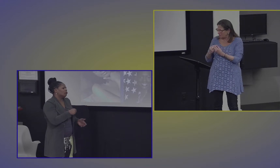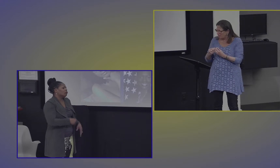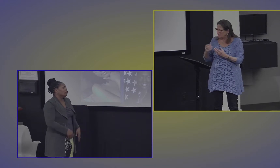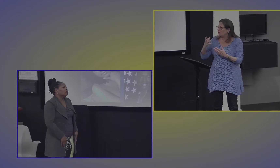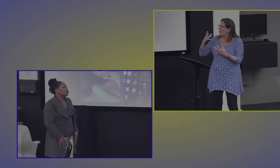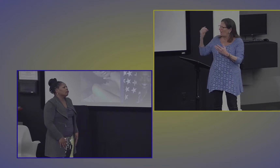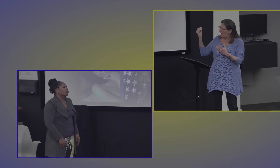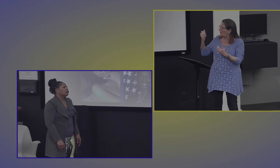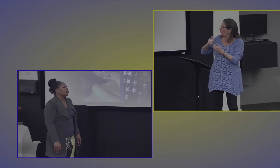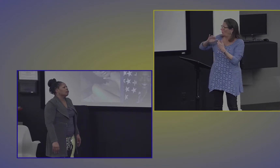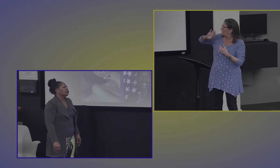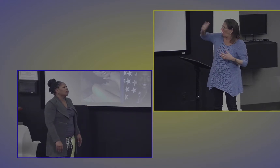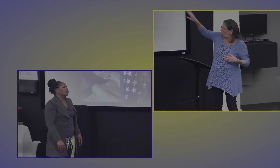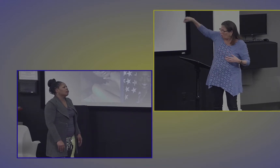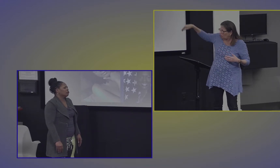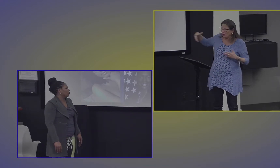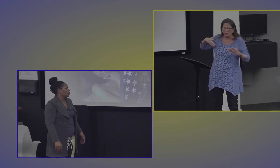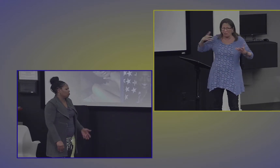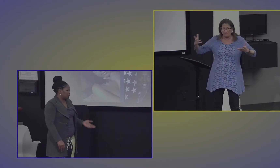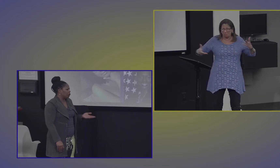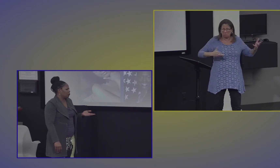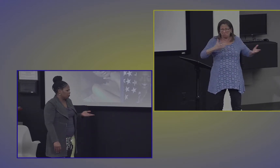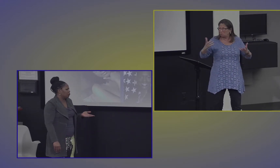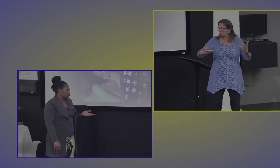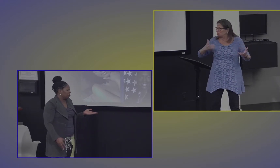RID is our professional organization.